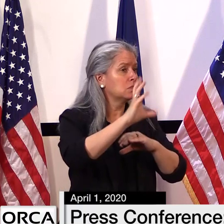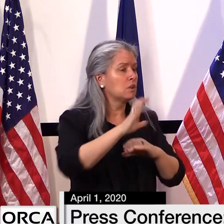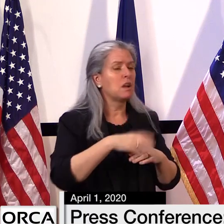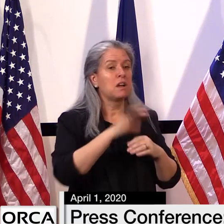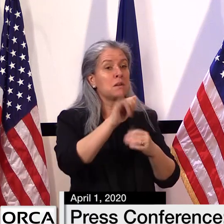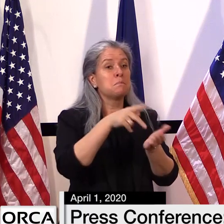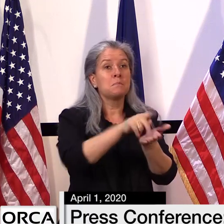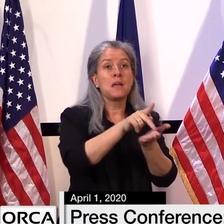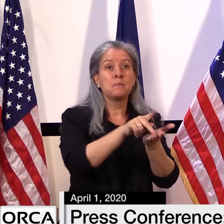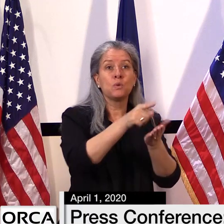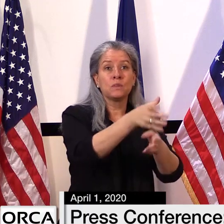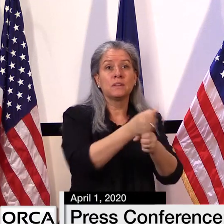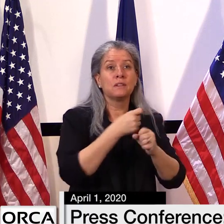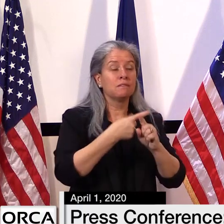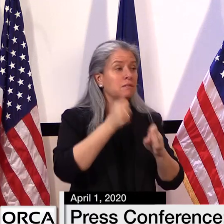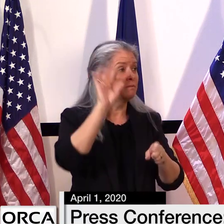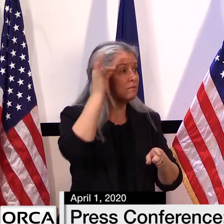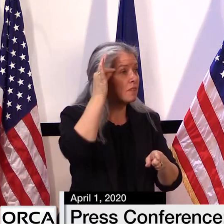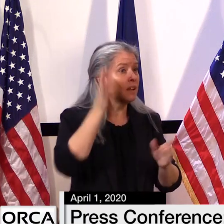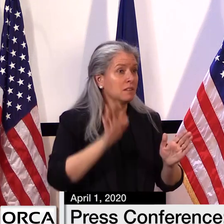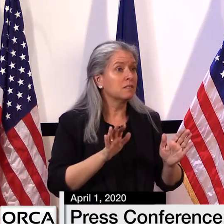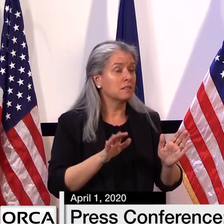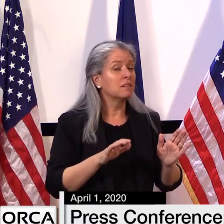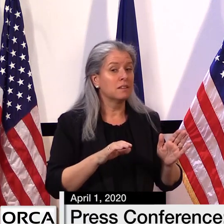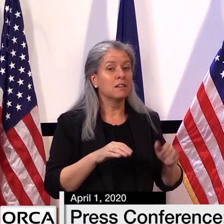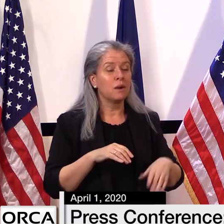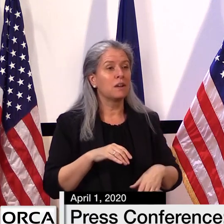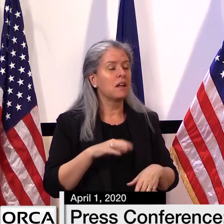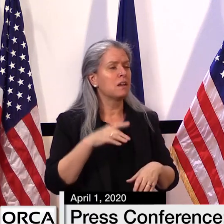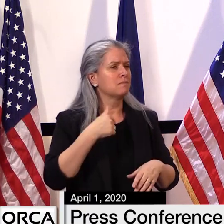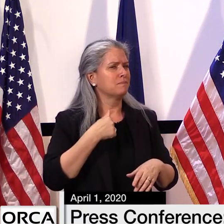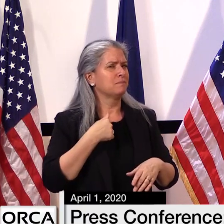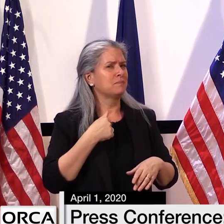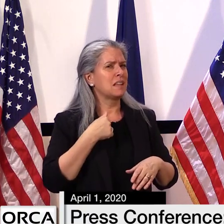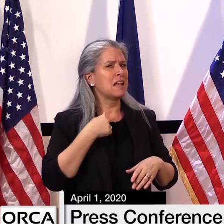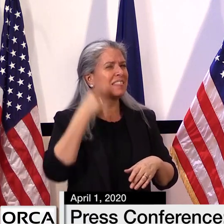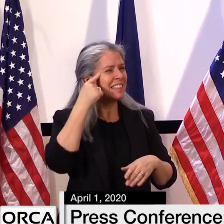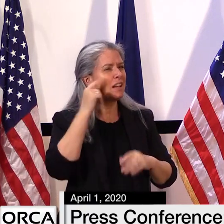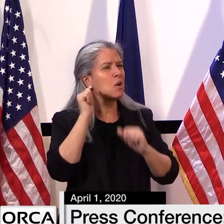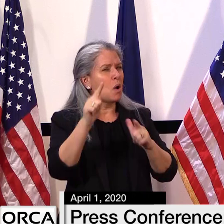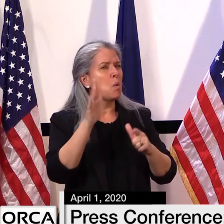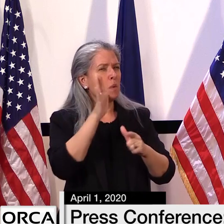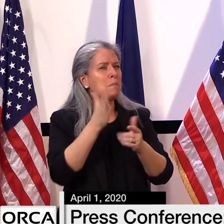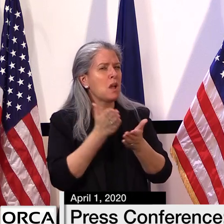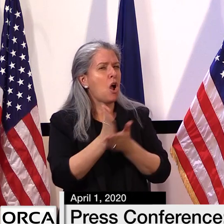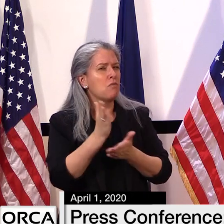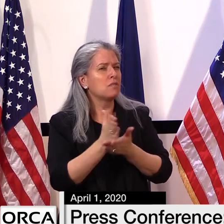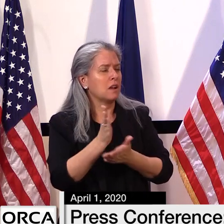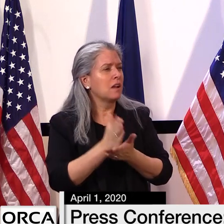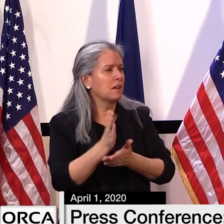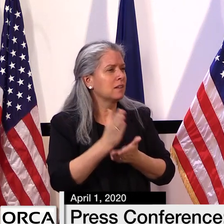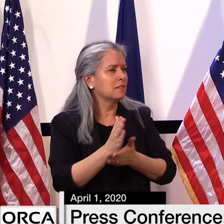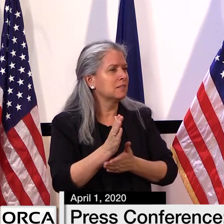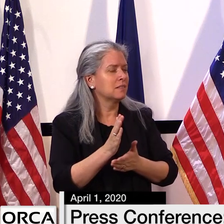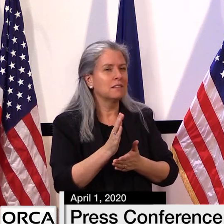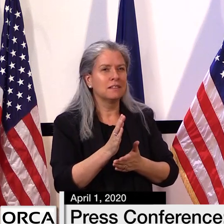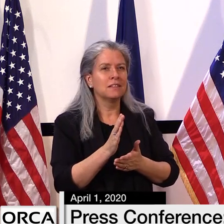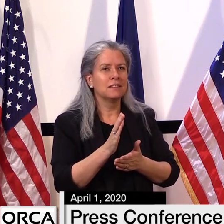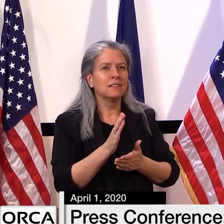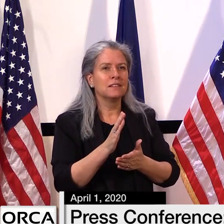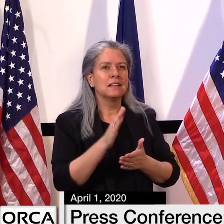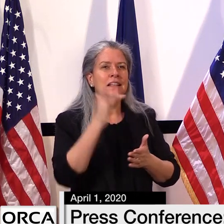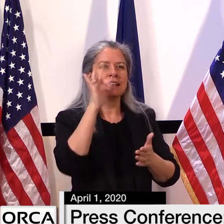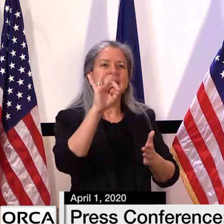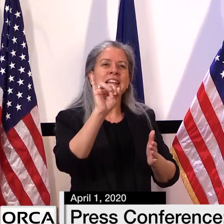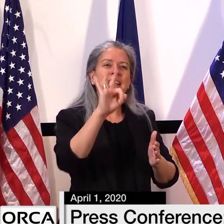they're going to receive from the federal government. I believe that everyone will be okay if we can just weather this for another